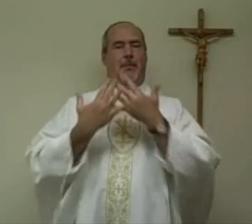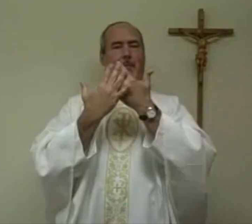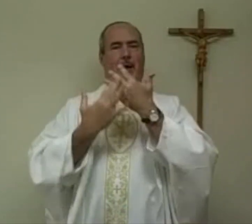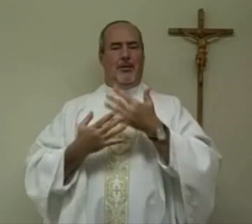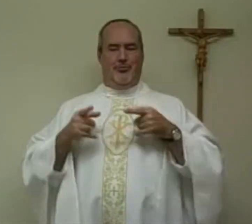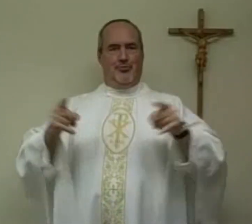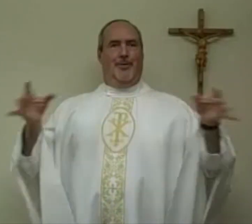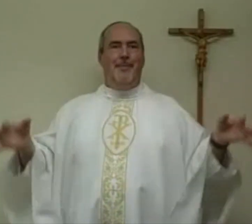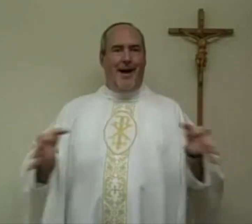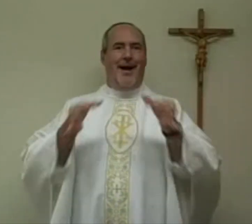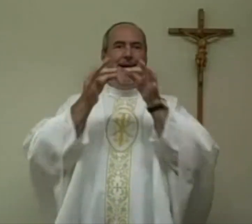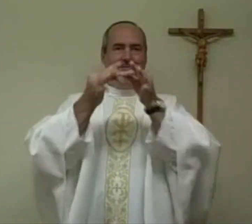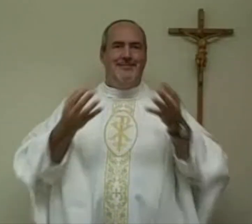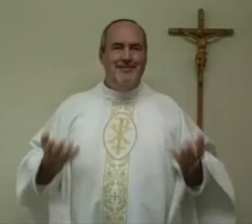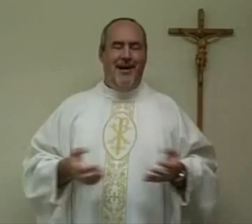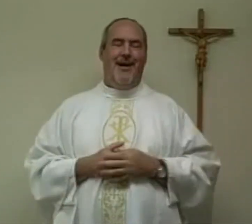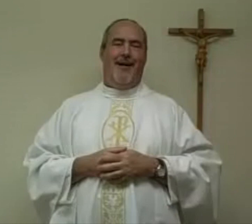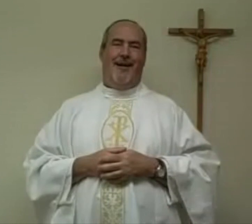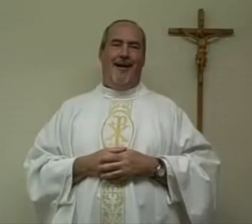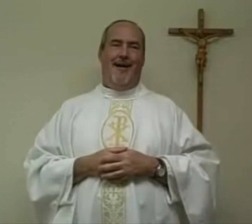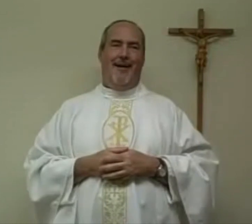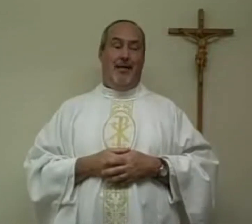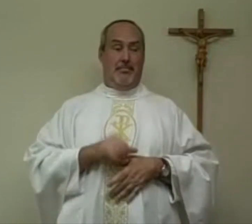blood of Jesus Christ during Mass.